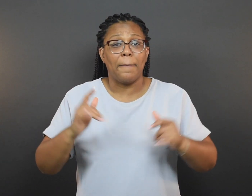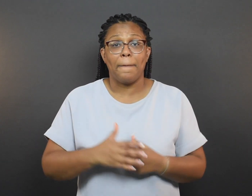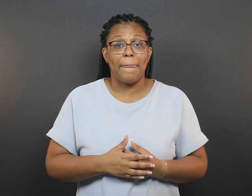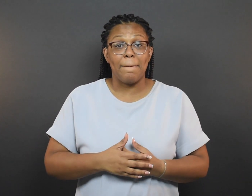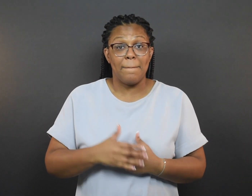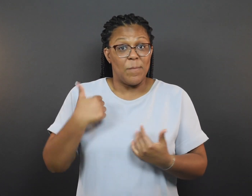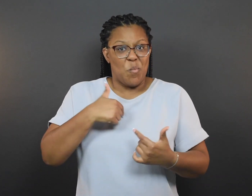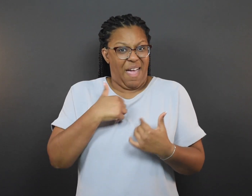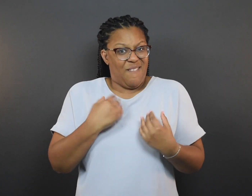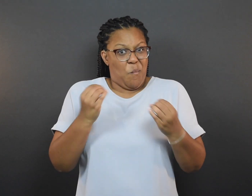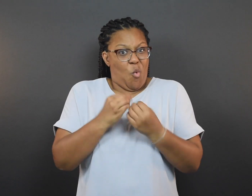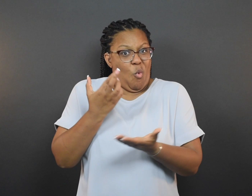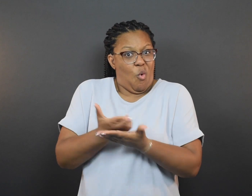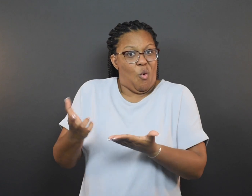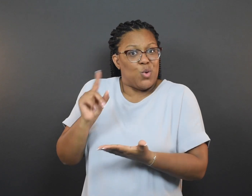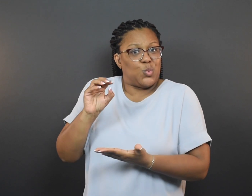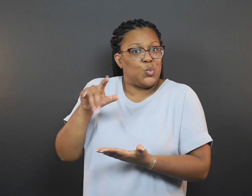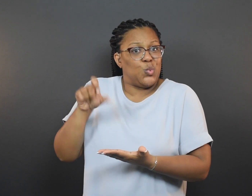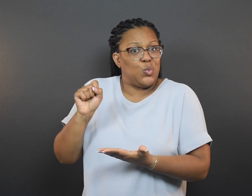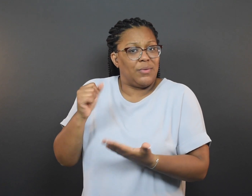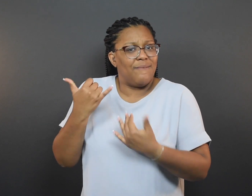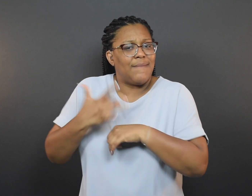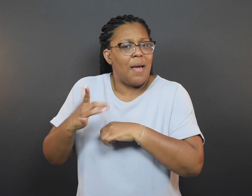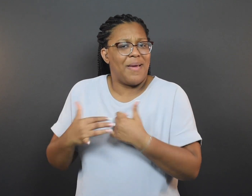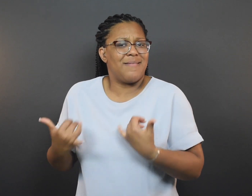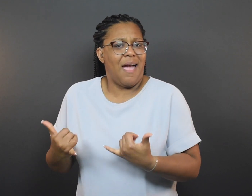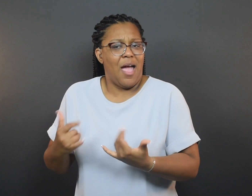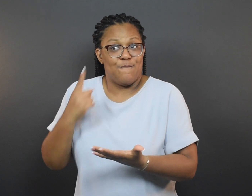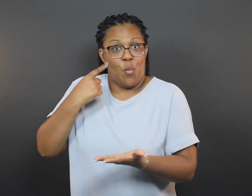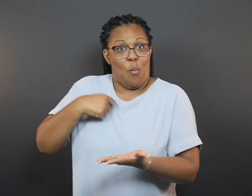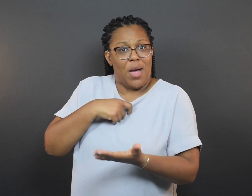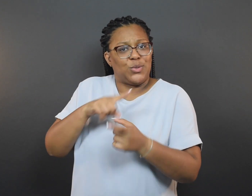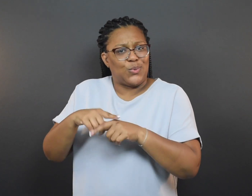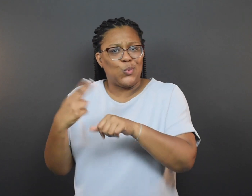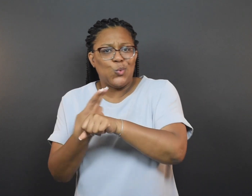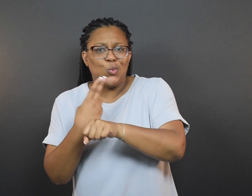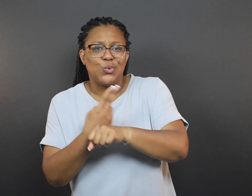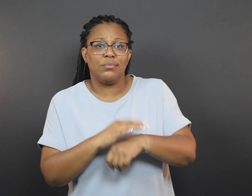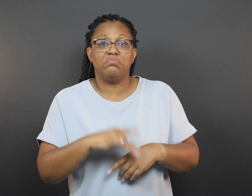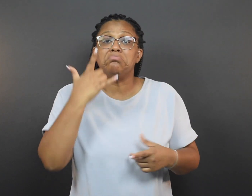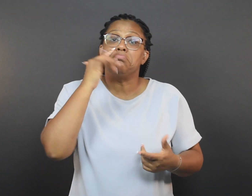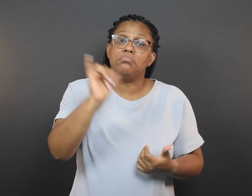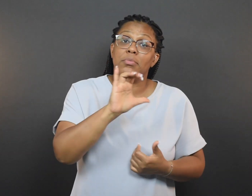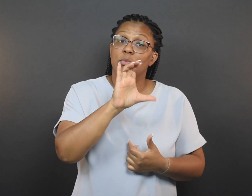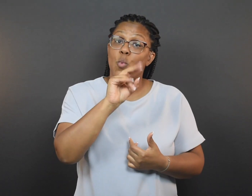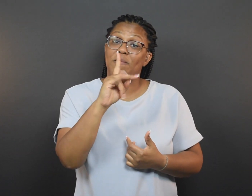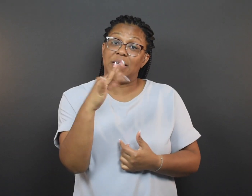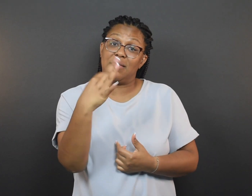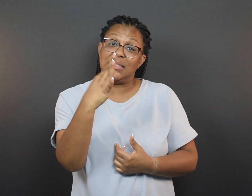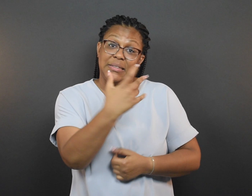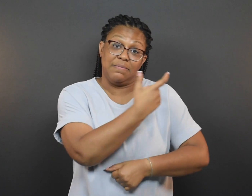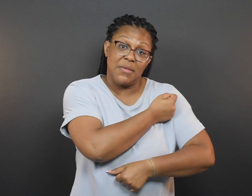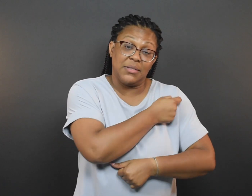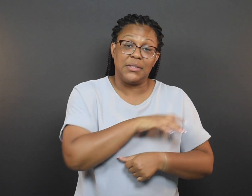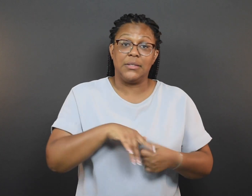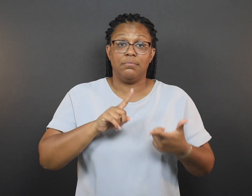We have more tools available to us now, such as COVID-19 vaccines,